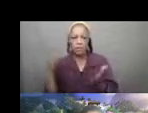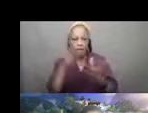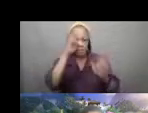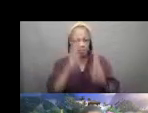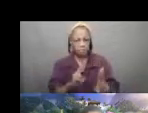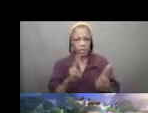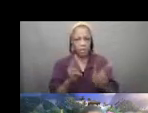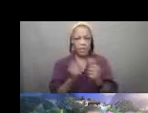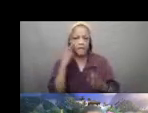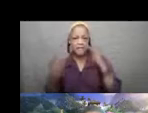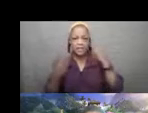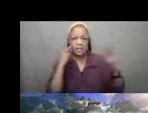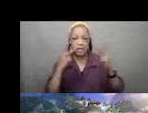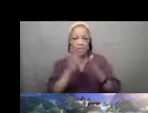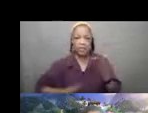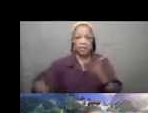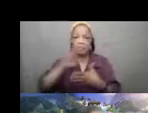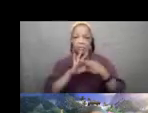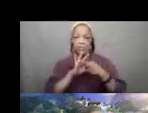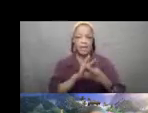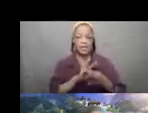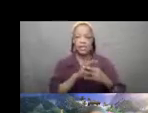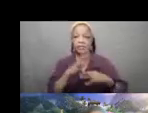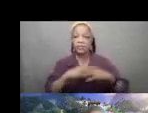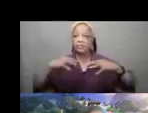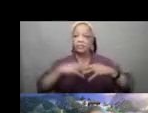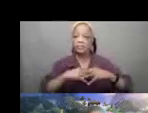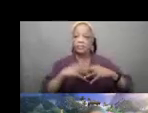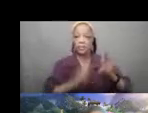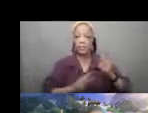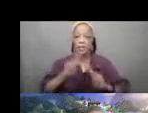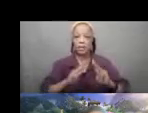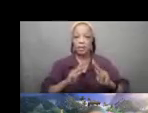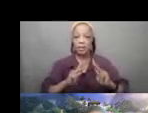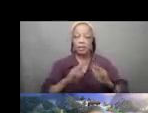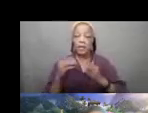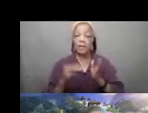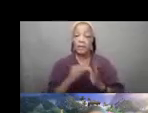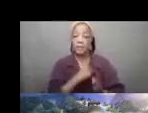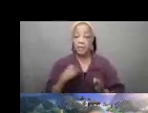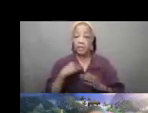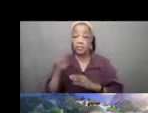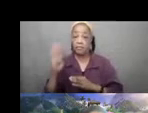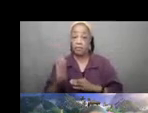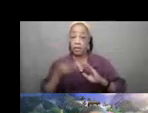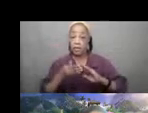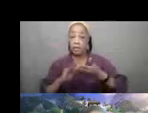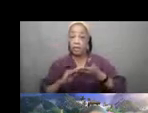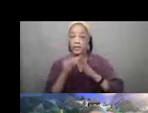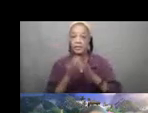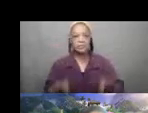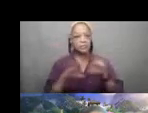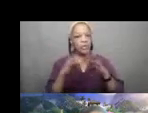visible the university's relationship to Native peoples. As members of the Berkeley community, it is vitally